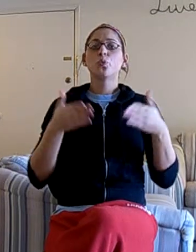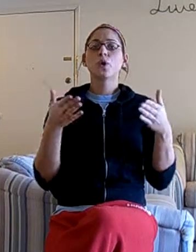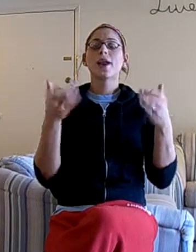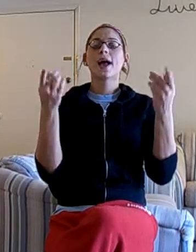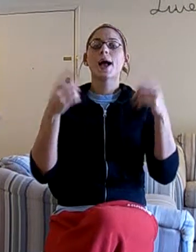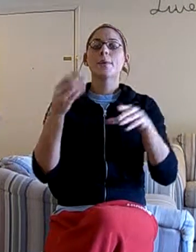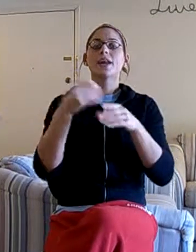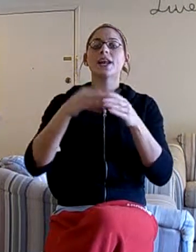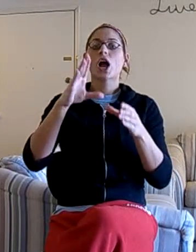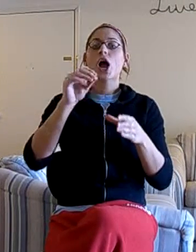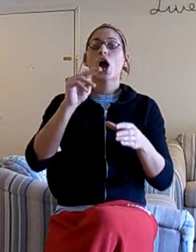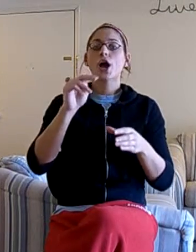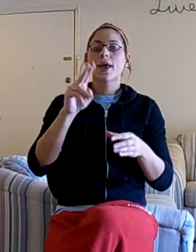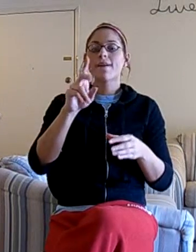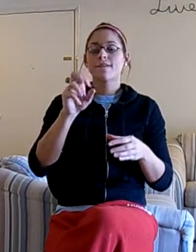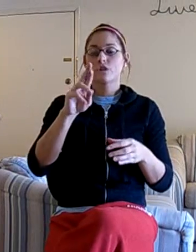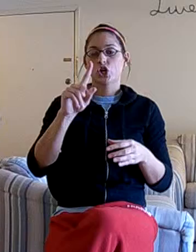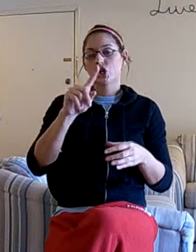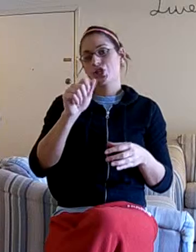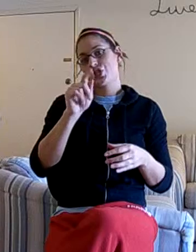convergent boundary with 2 plates colliding.